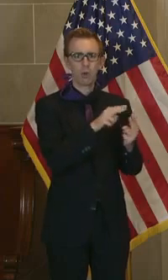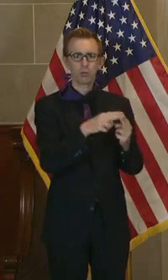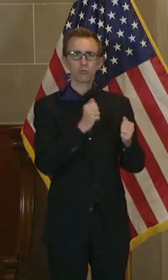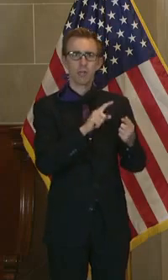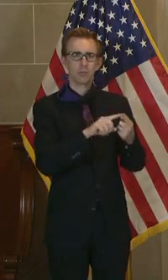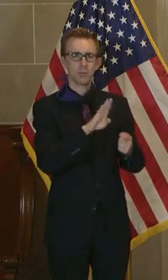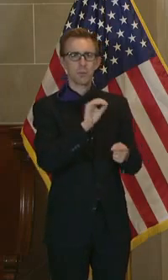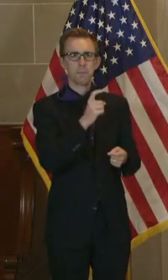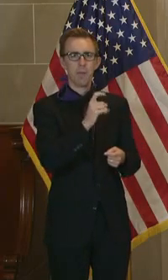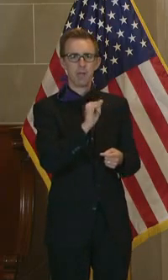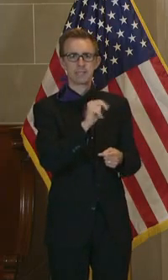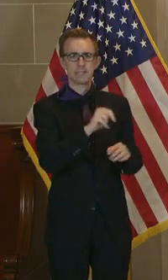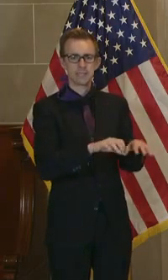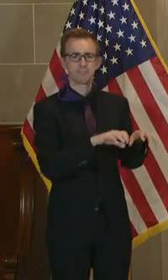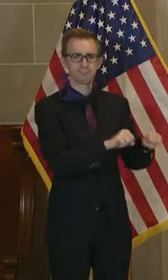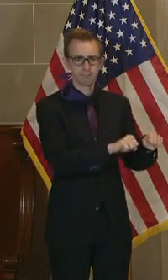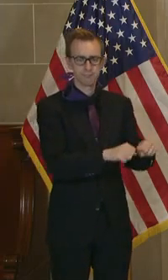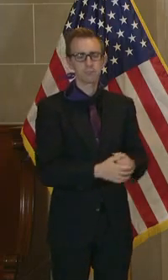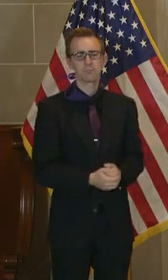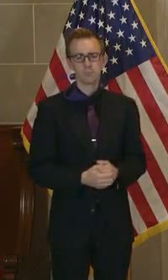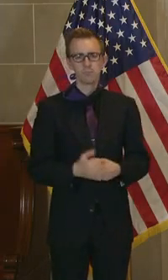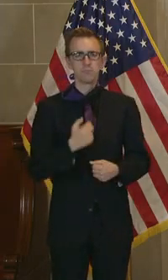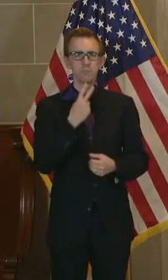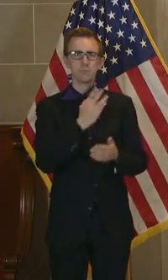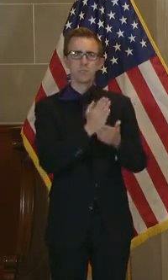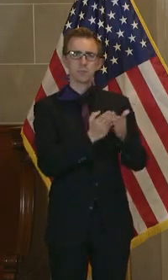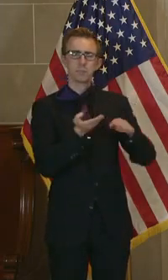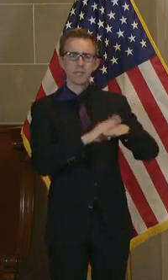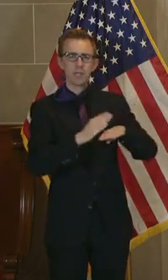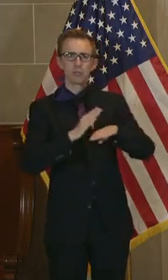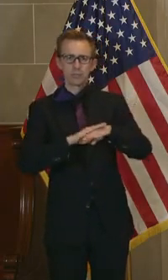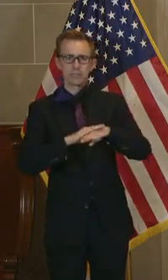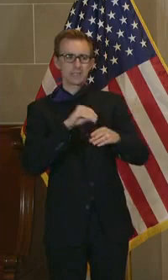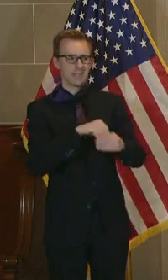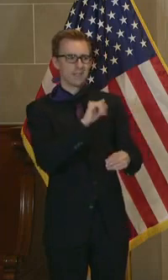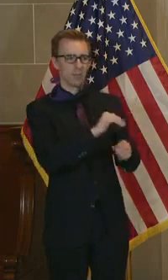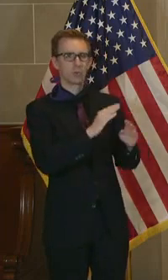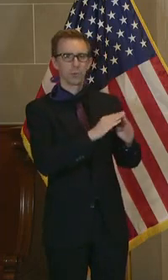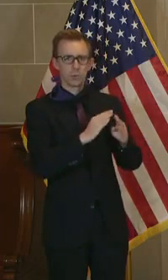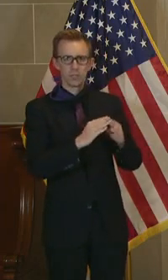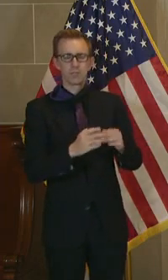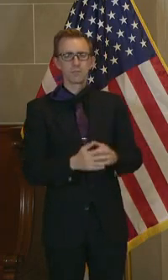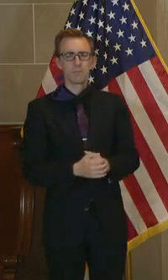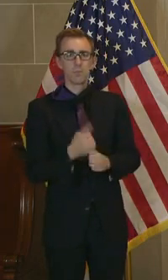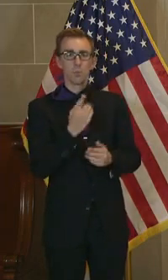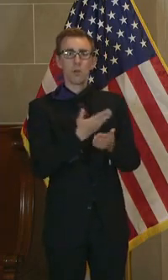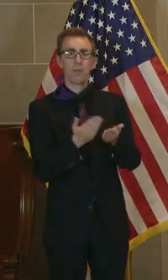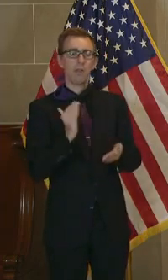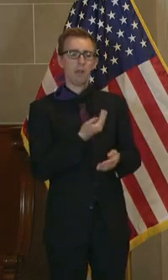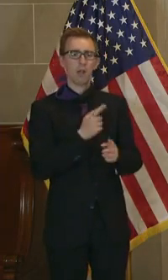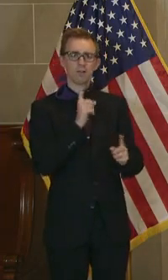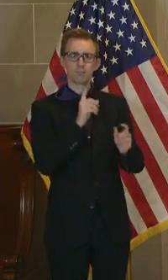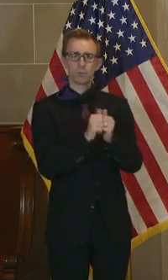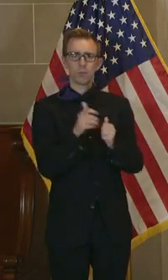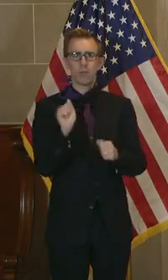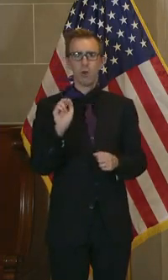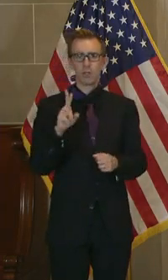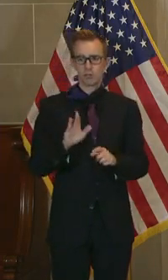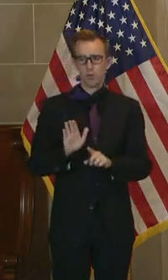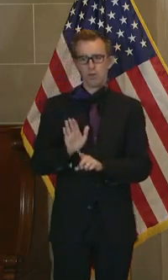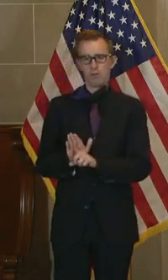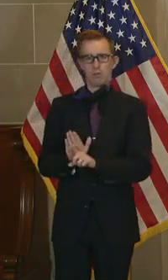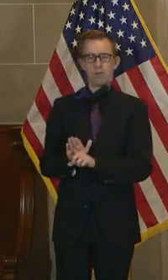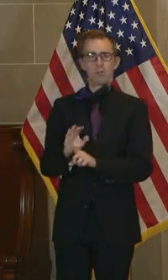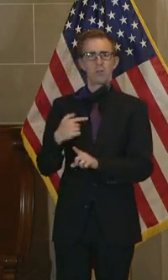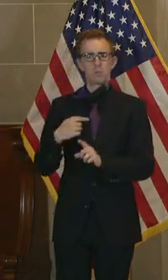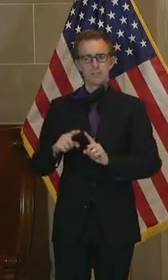there. We have seen an increase in cases in those communities. One thing in our conversations with Arkansas that are different,